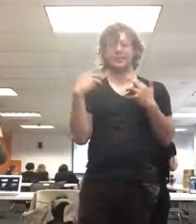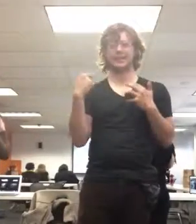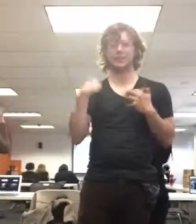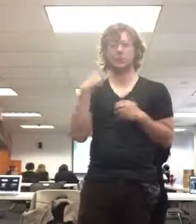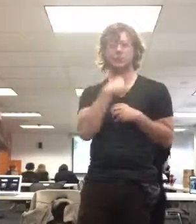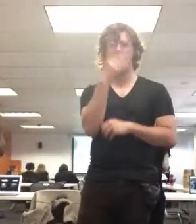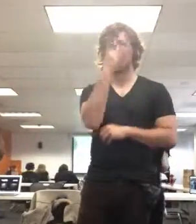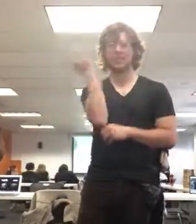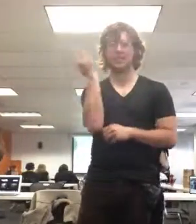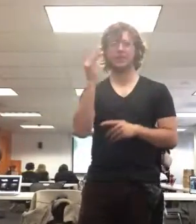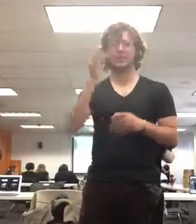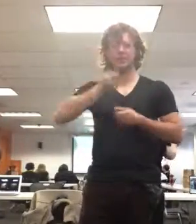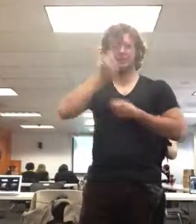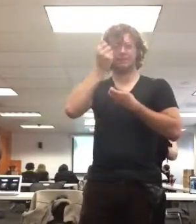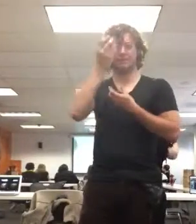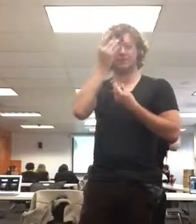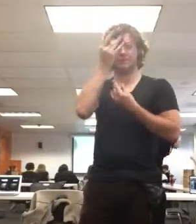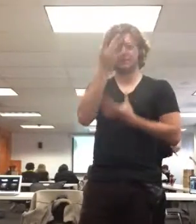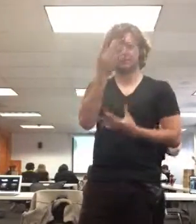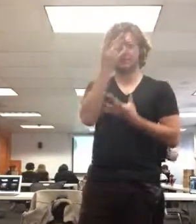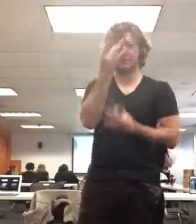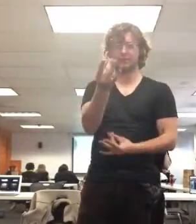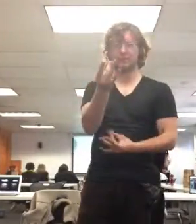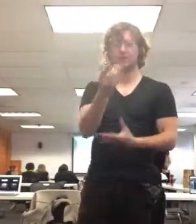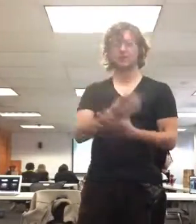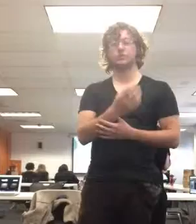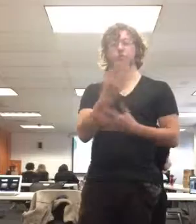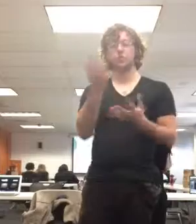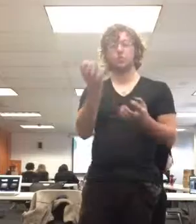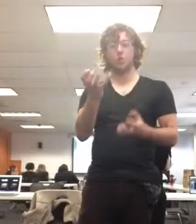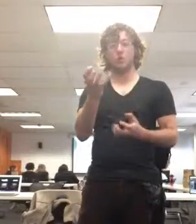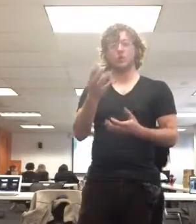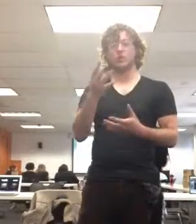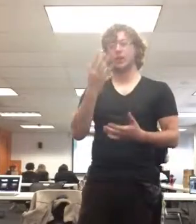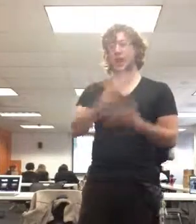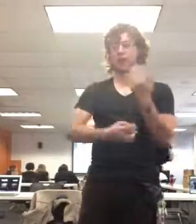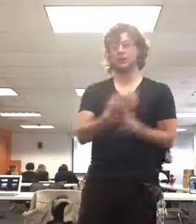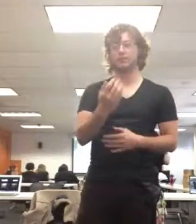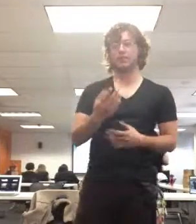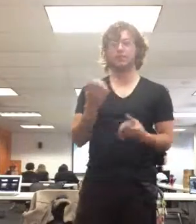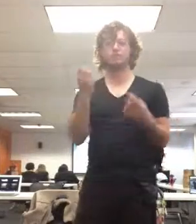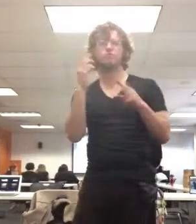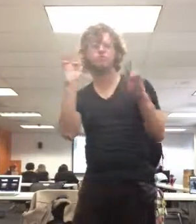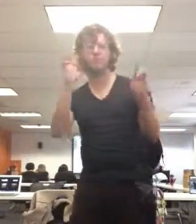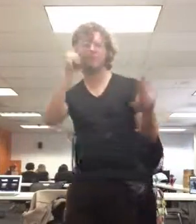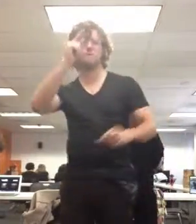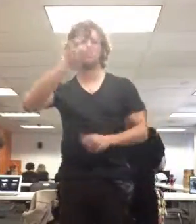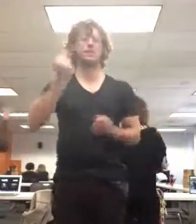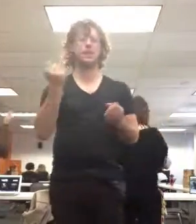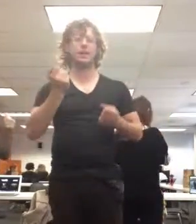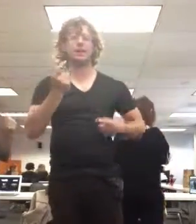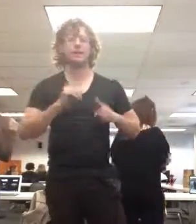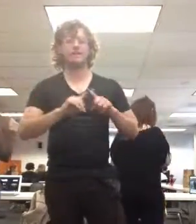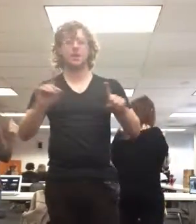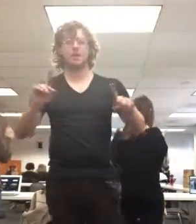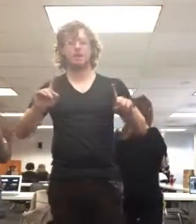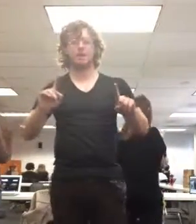it. So we want to pick up our hands and we want to start signing and transferring that meaning as soon as we can, but you've heard people